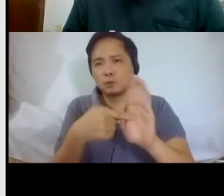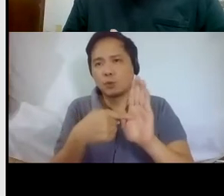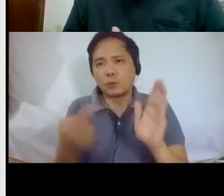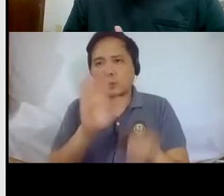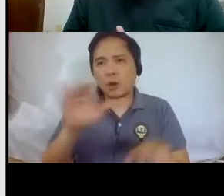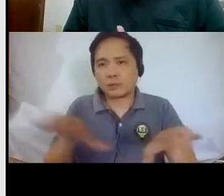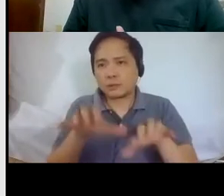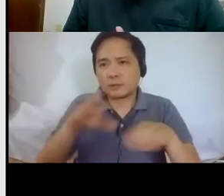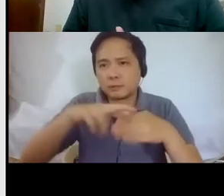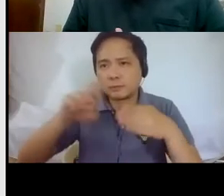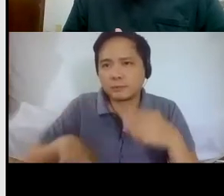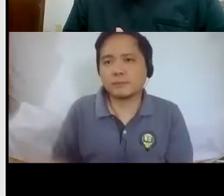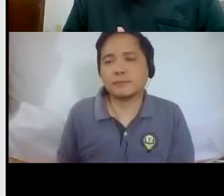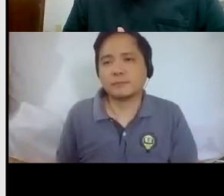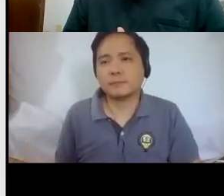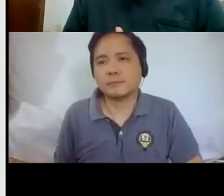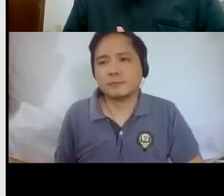Okay?